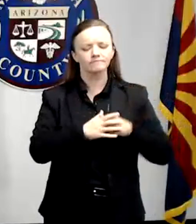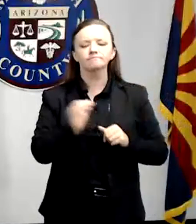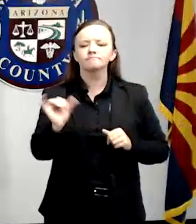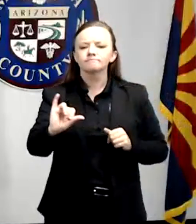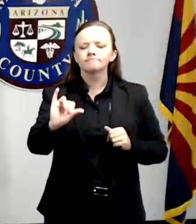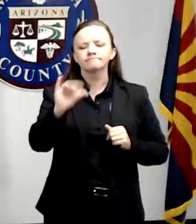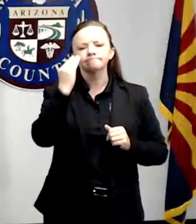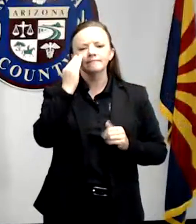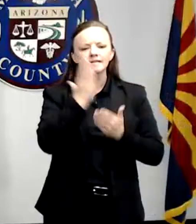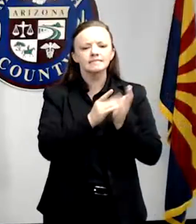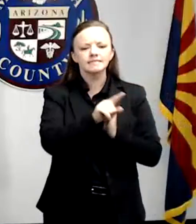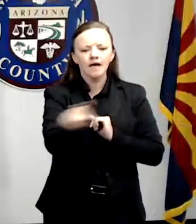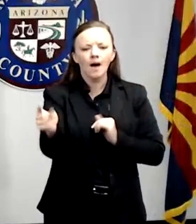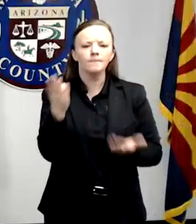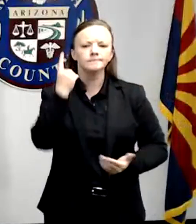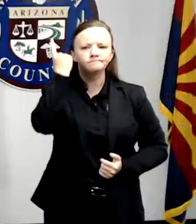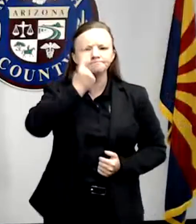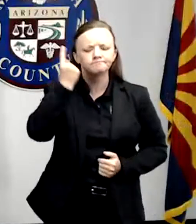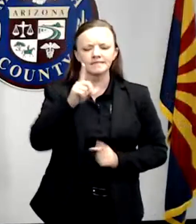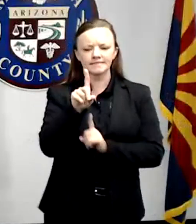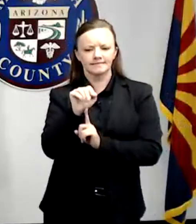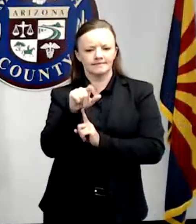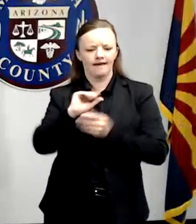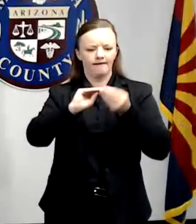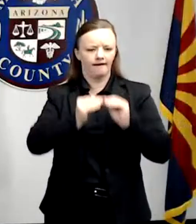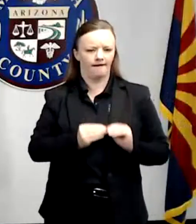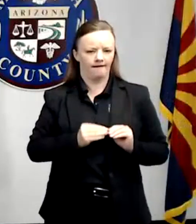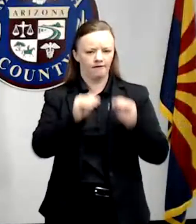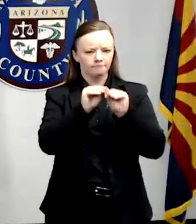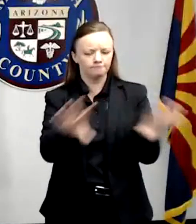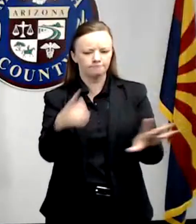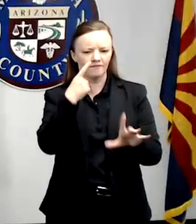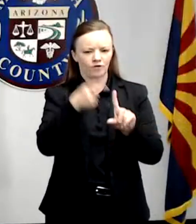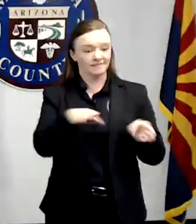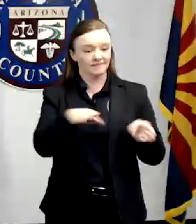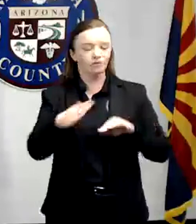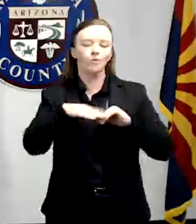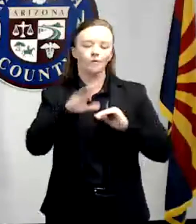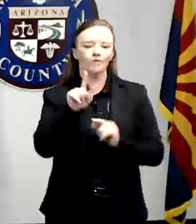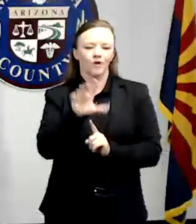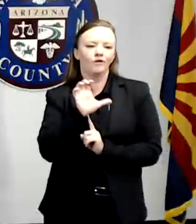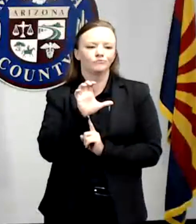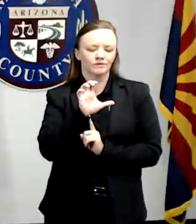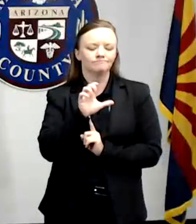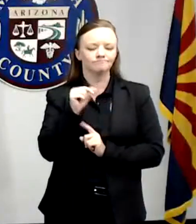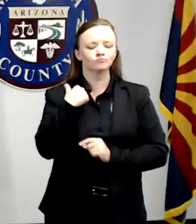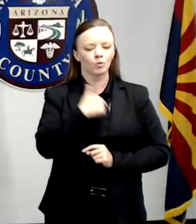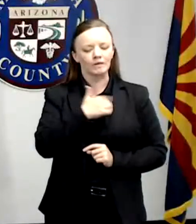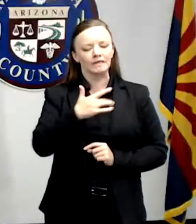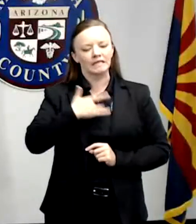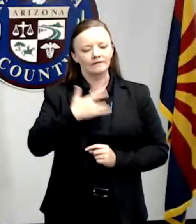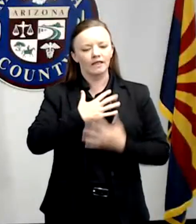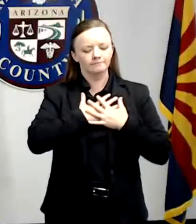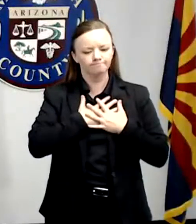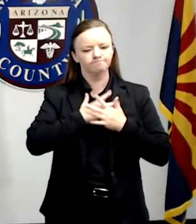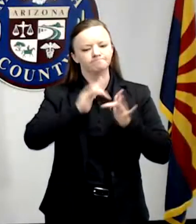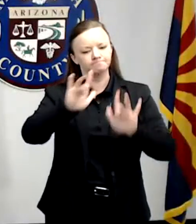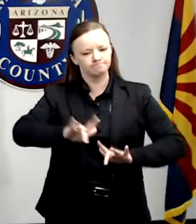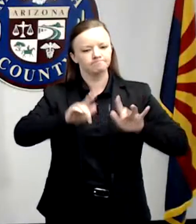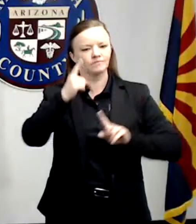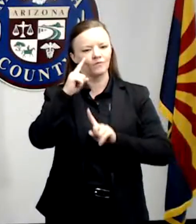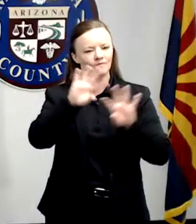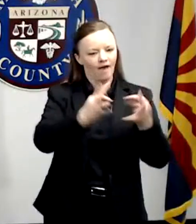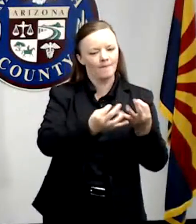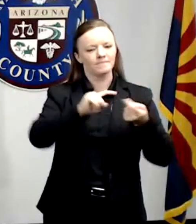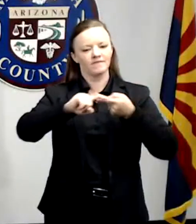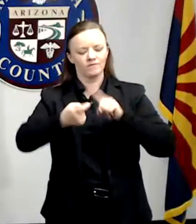number of you might have questions about the latest data that was released earlier this morning, and we certainly feel for the families and friends